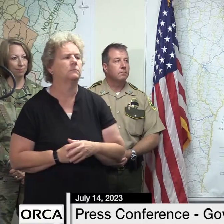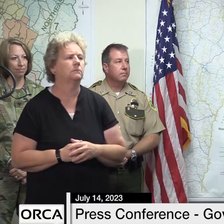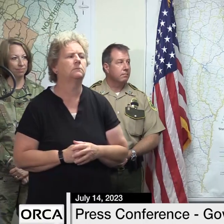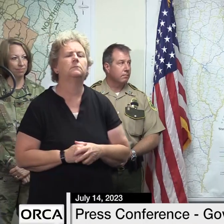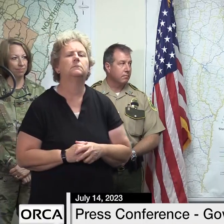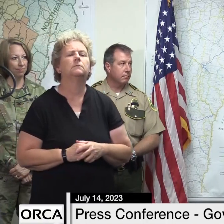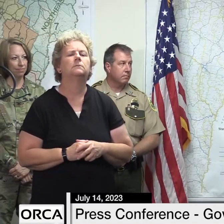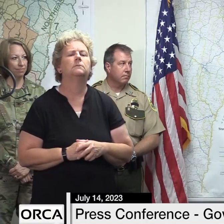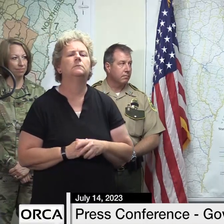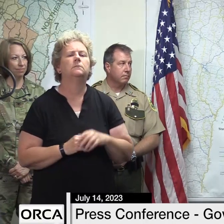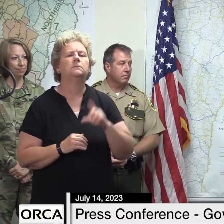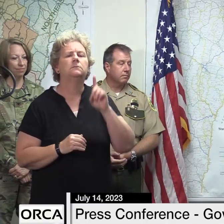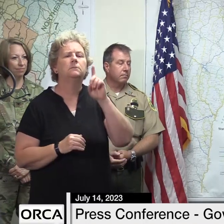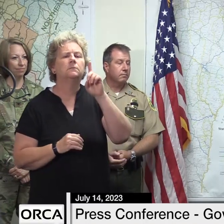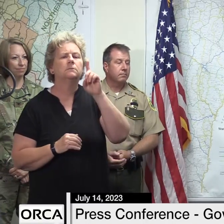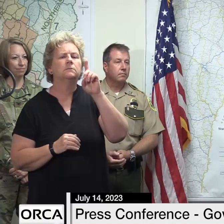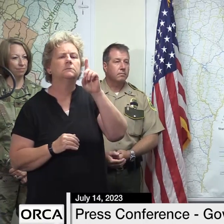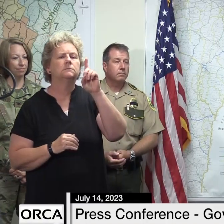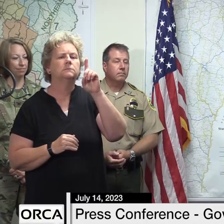Derek, 7 days.